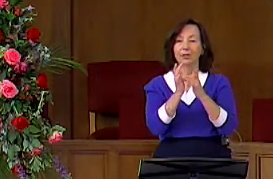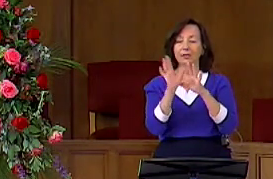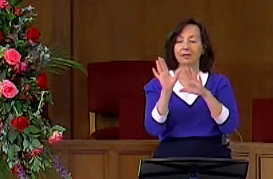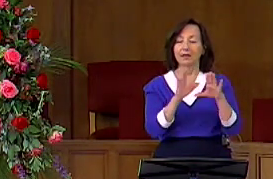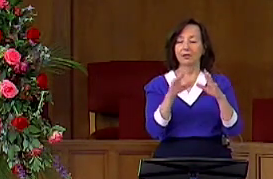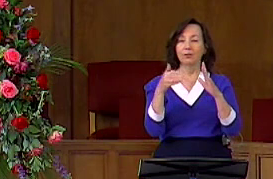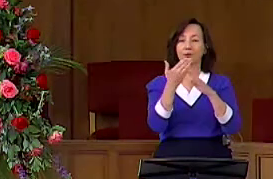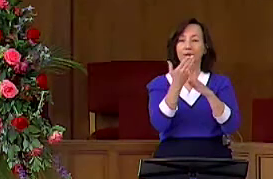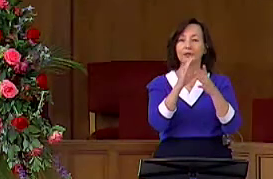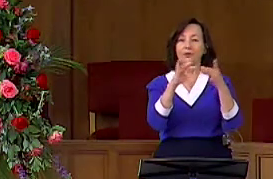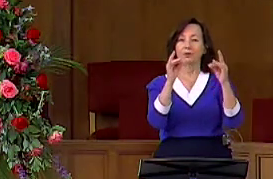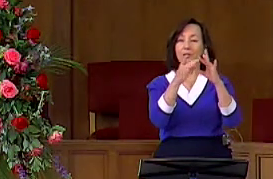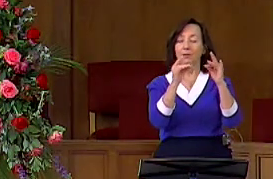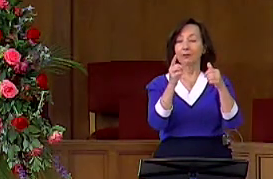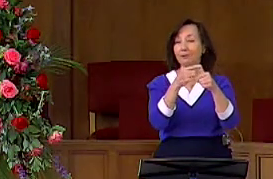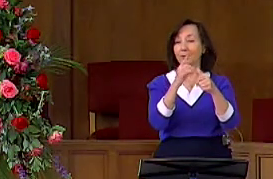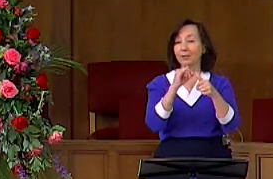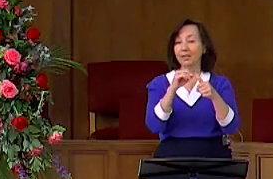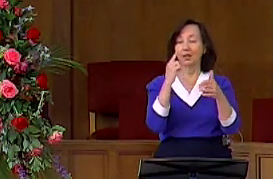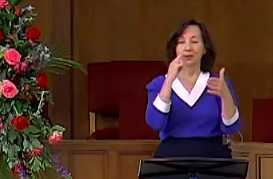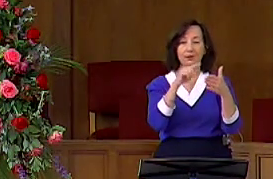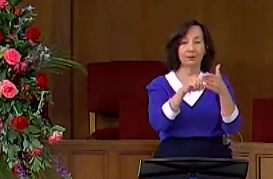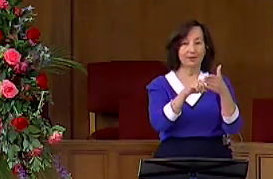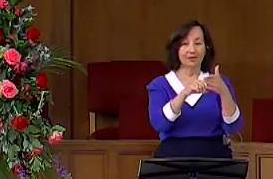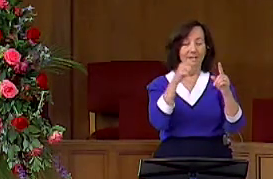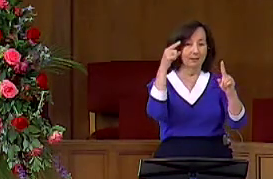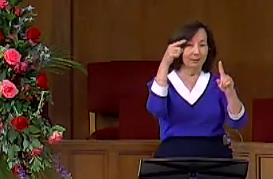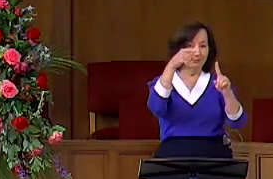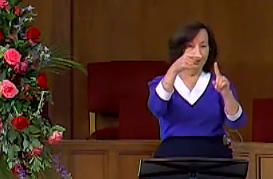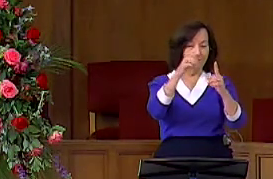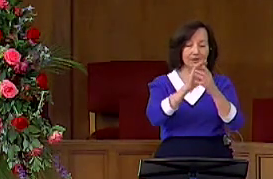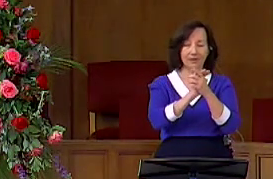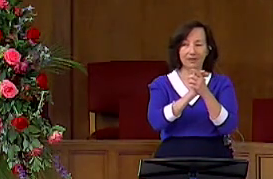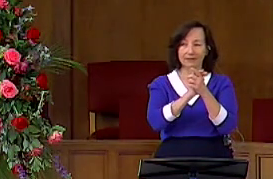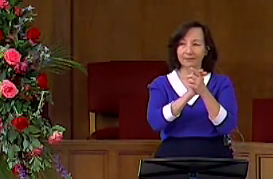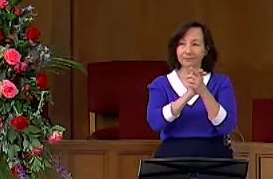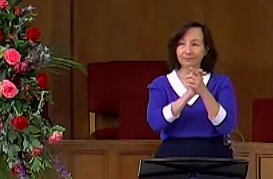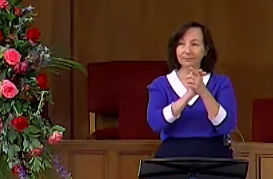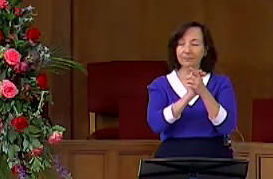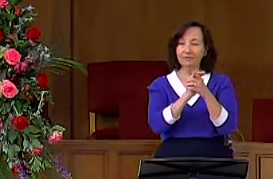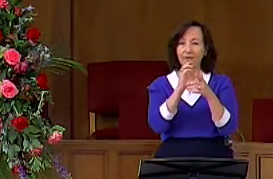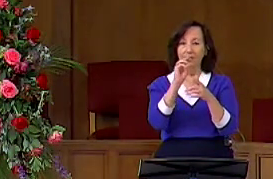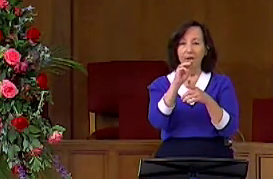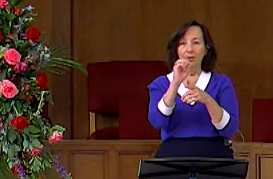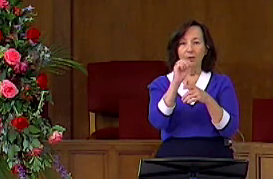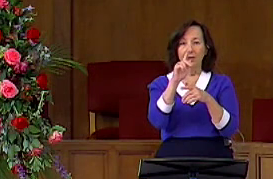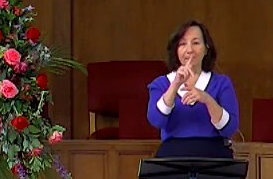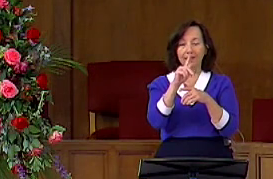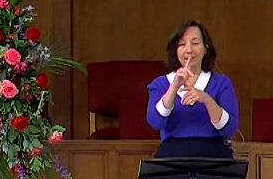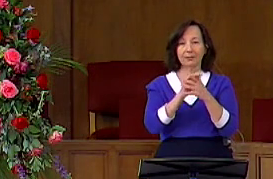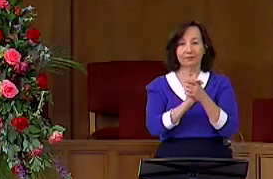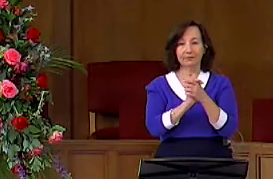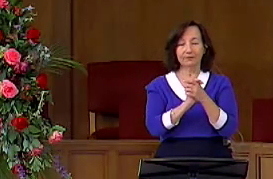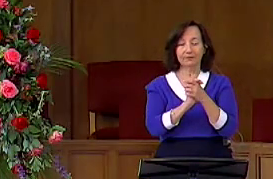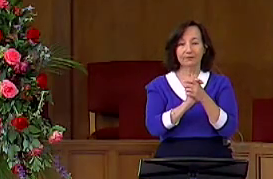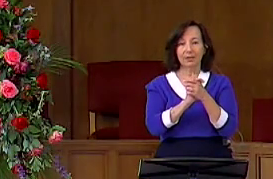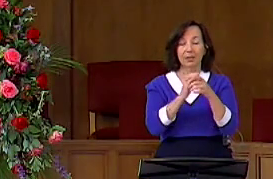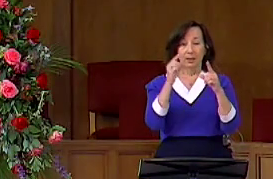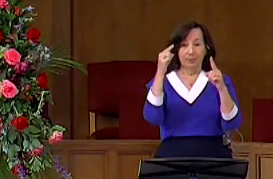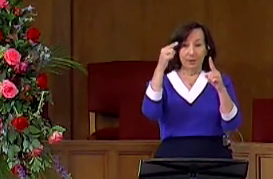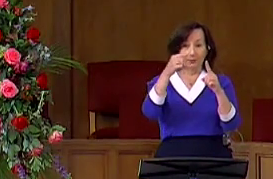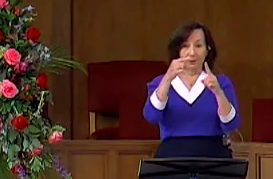story. First, I notice the focus on Matthew. Matthew puts the focus